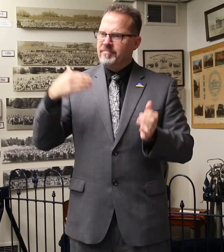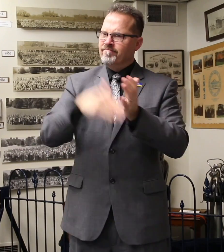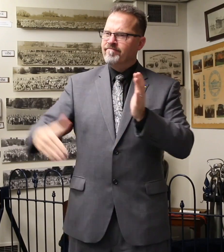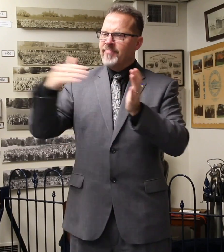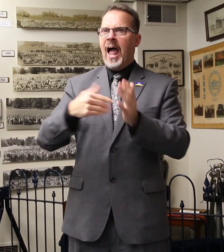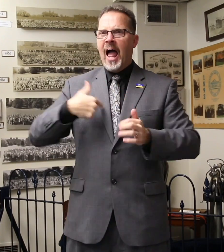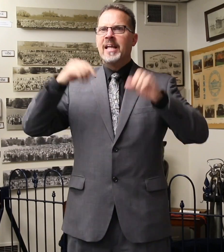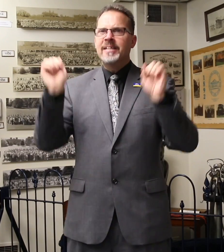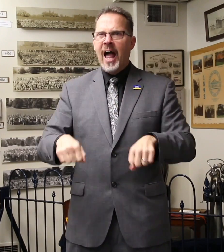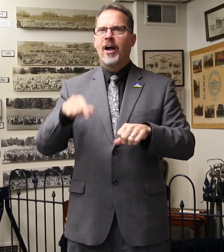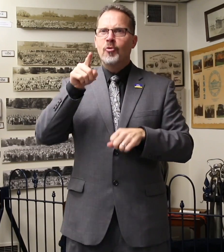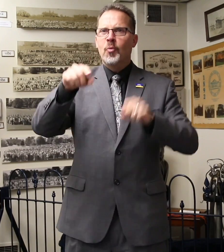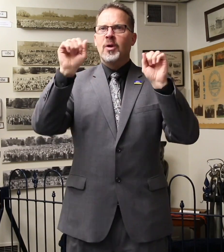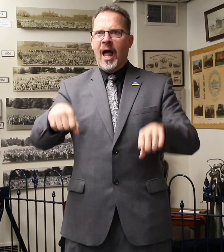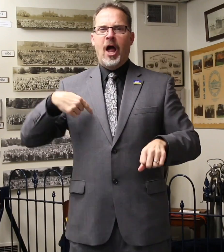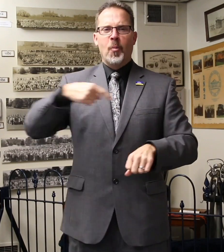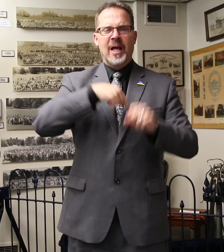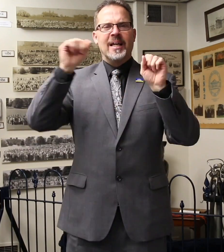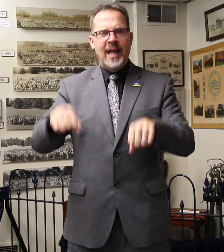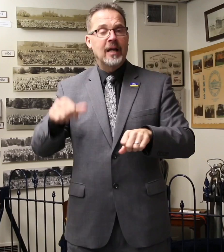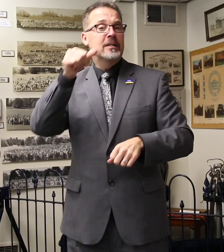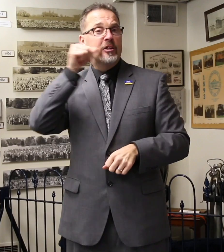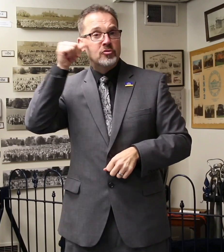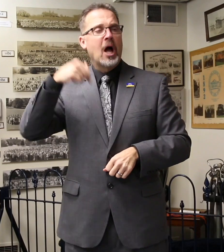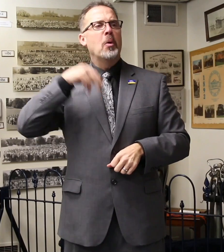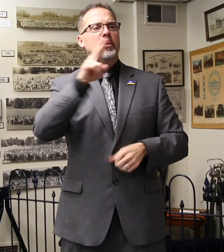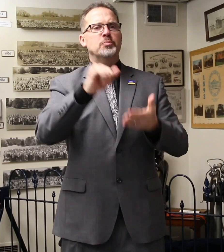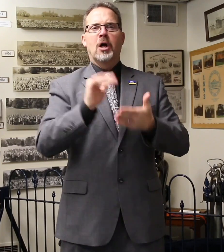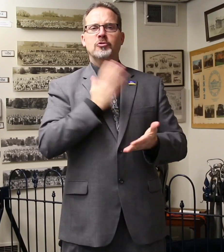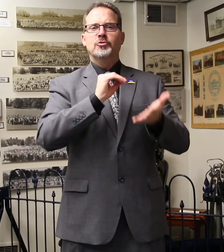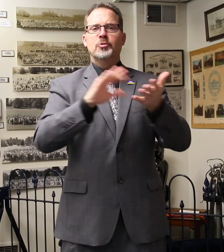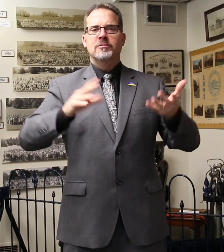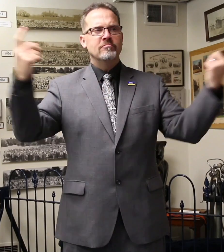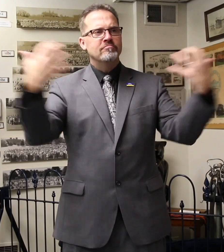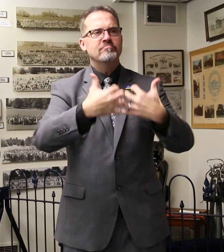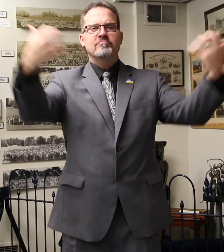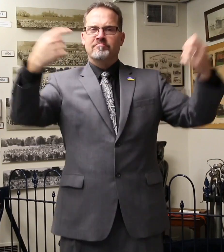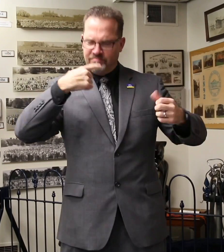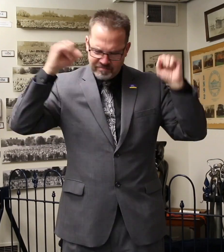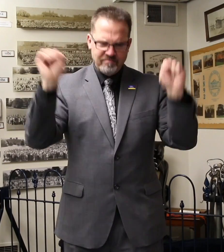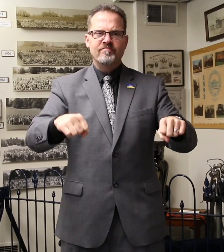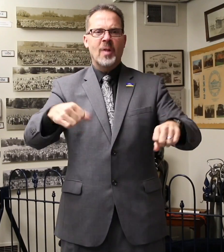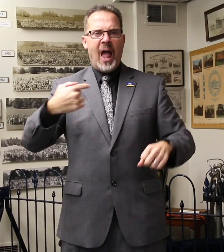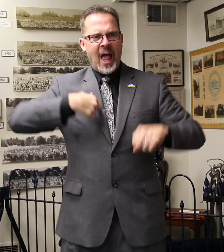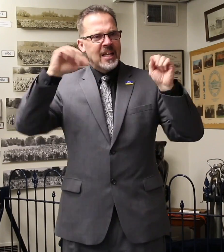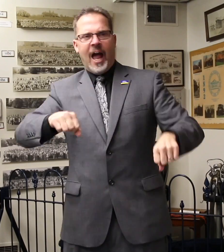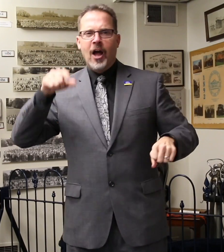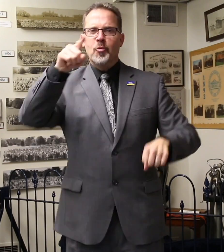you can, we can. And as we said this together over and over, we thought about how successful we